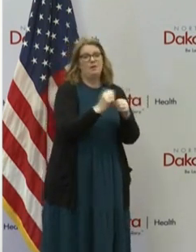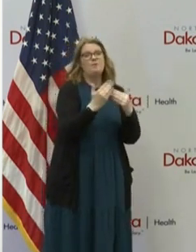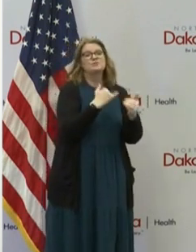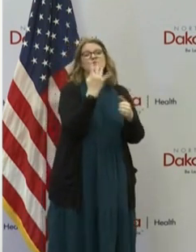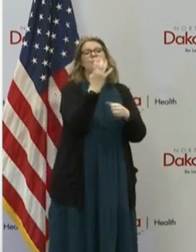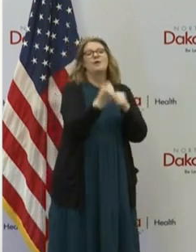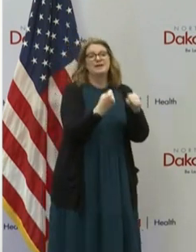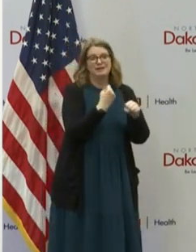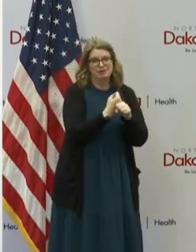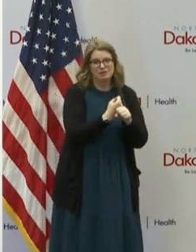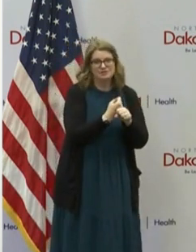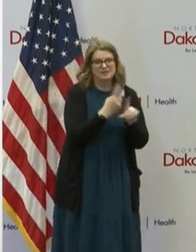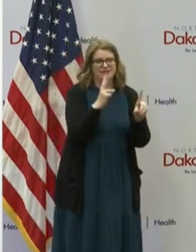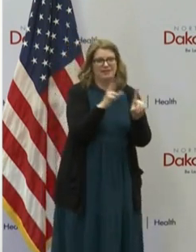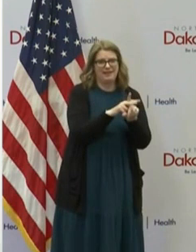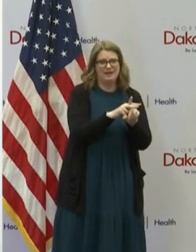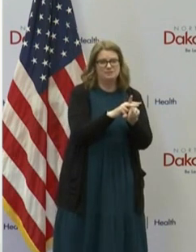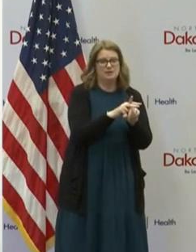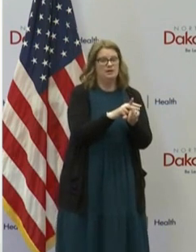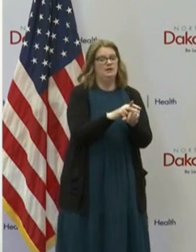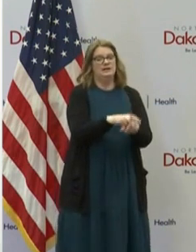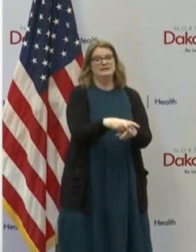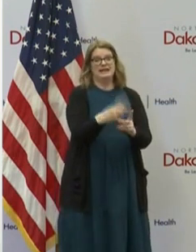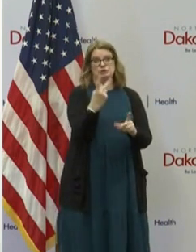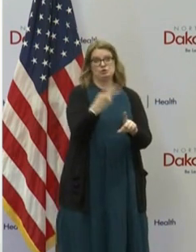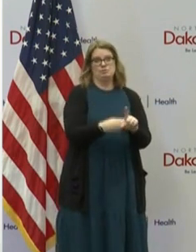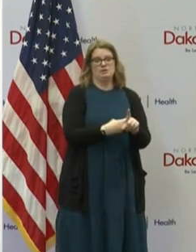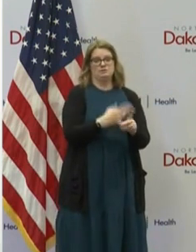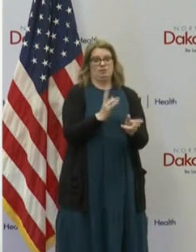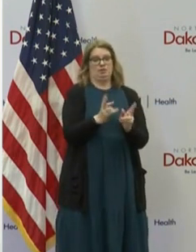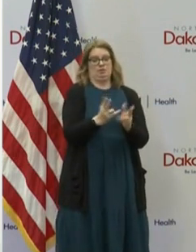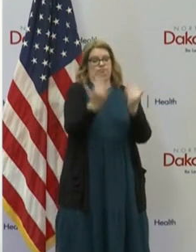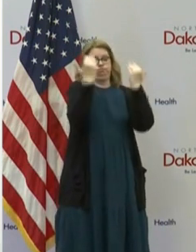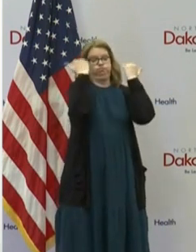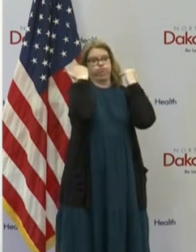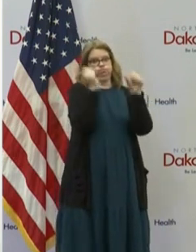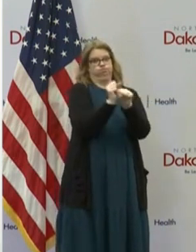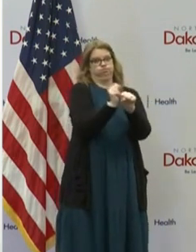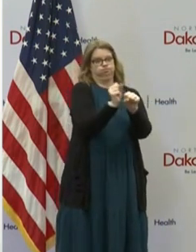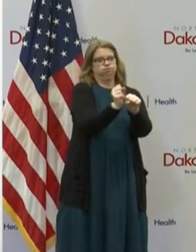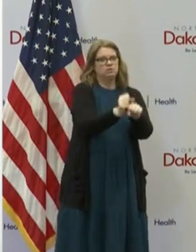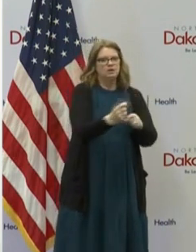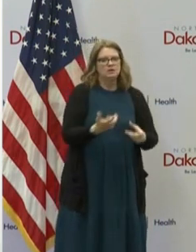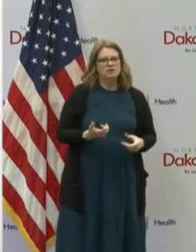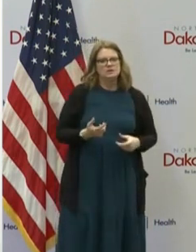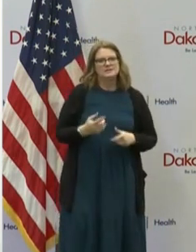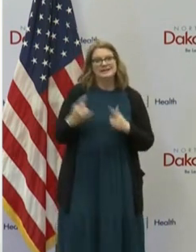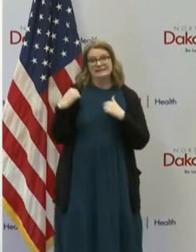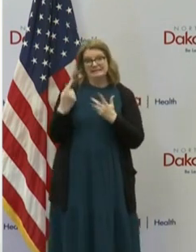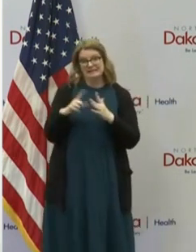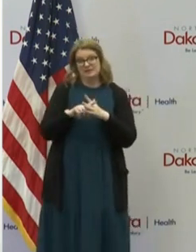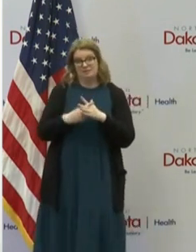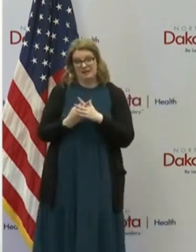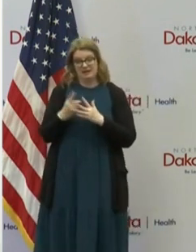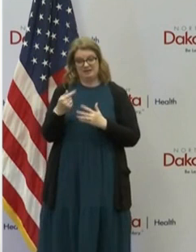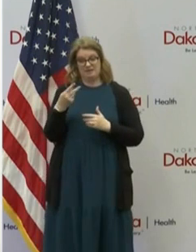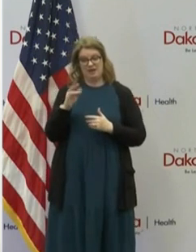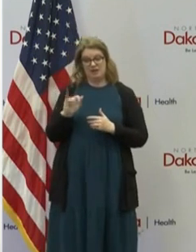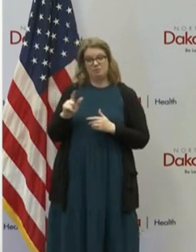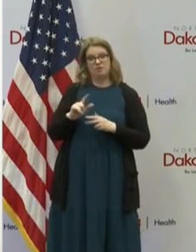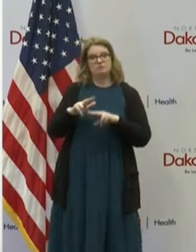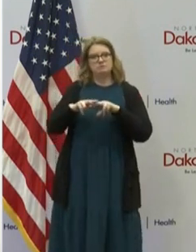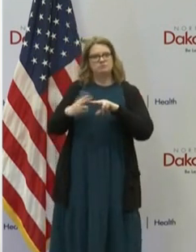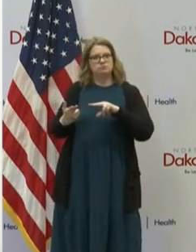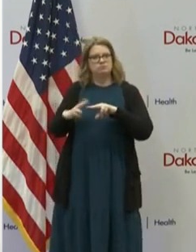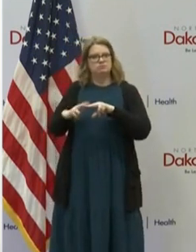4 years of claims in just a couple of months. But the number of claims has been declining since the beginning of April, which is great, and claims